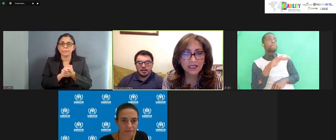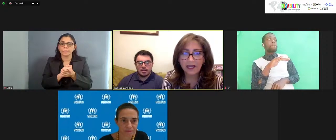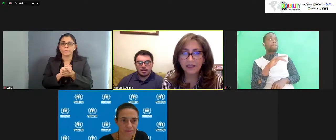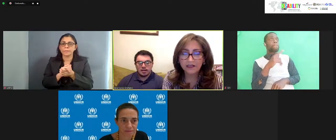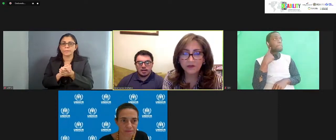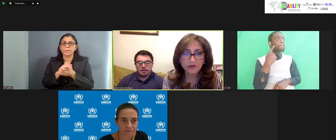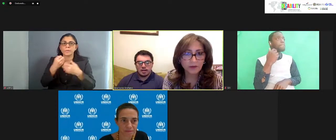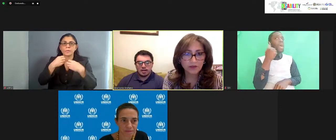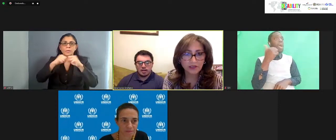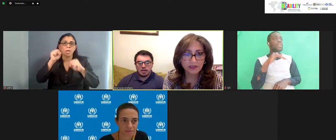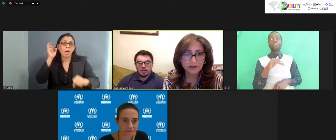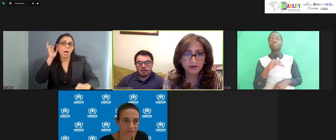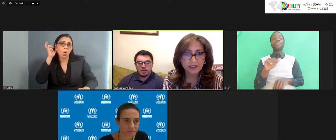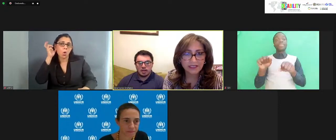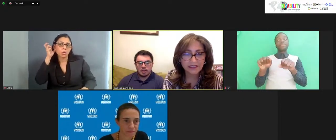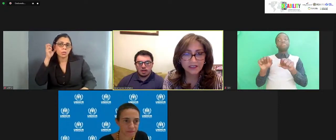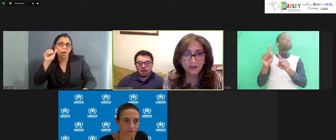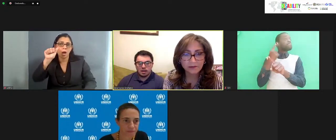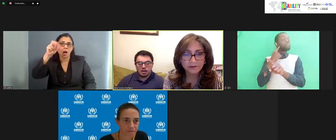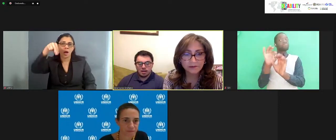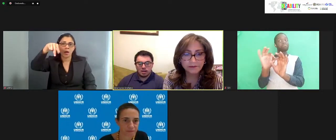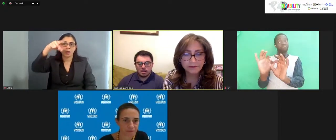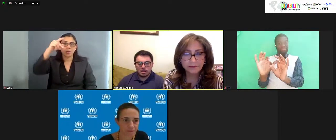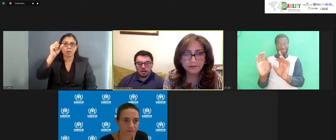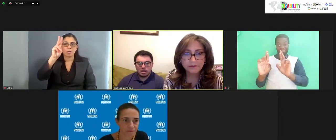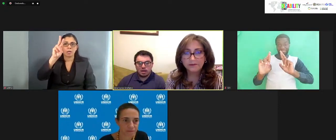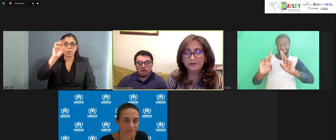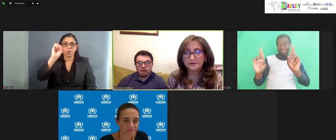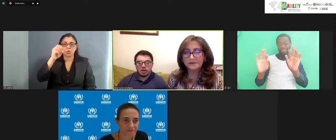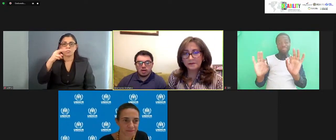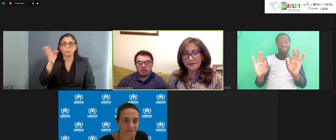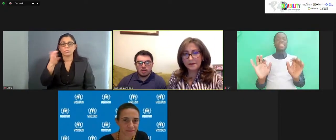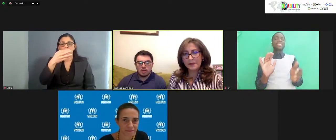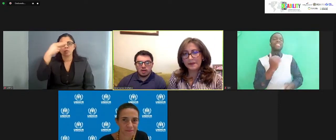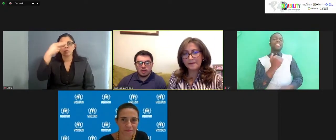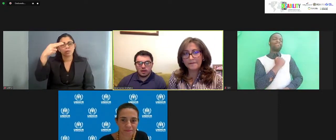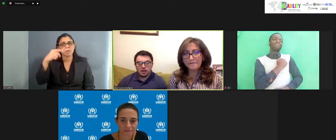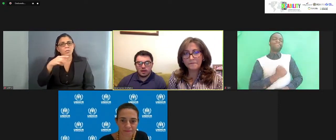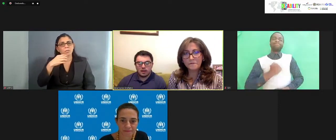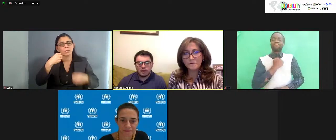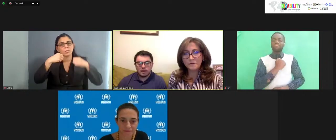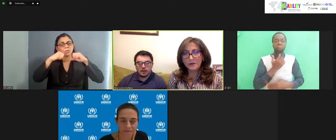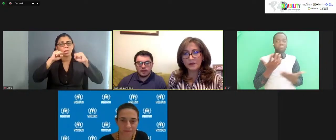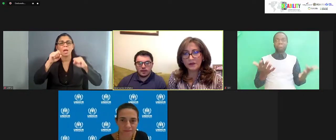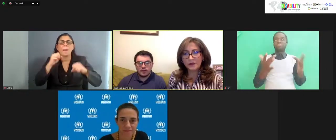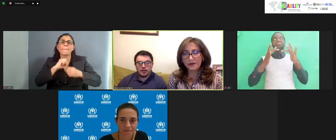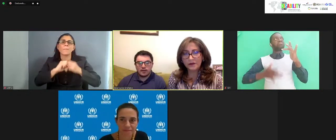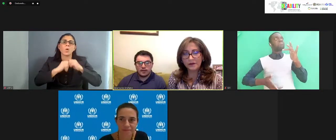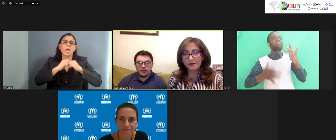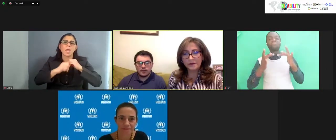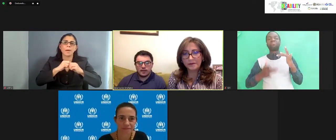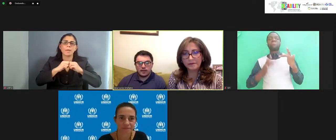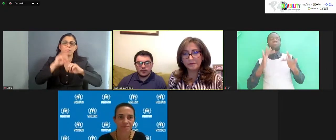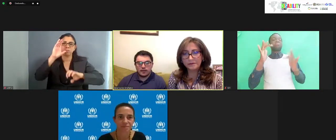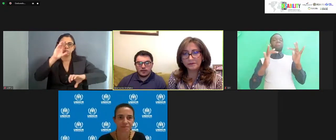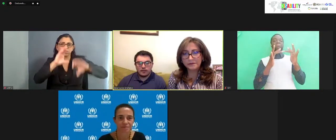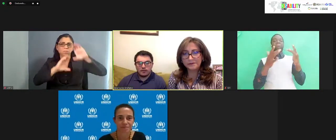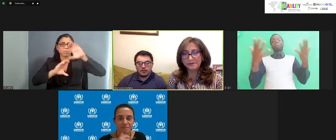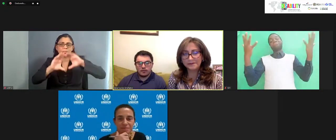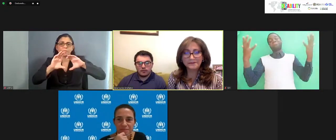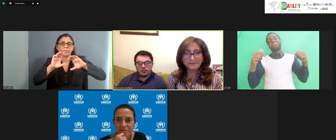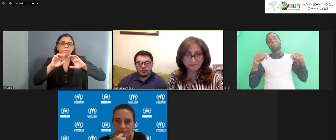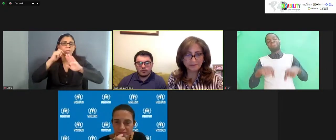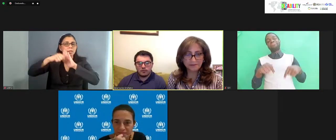can you listen to me yes i can listen to you anderson are you ready sorry about this i have some internet problems